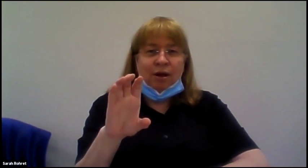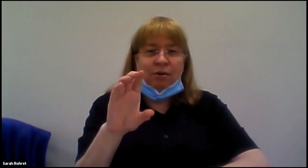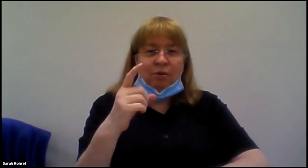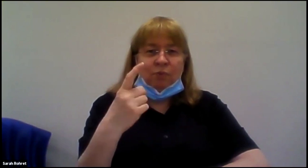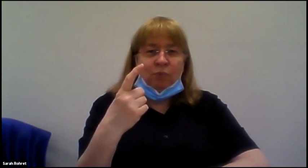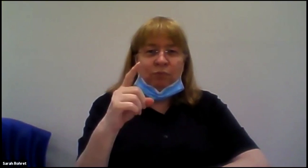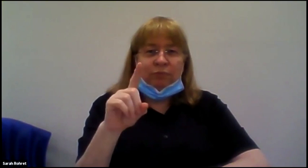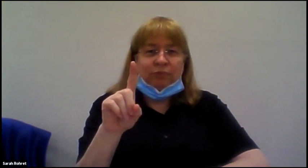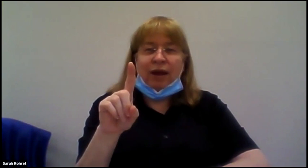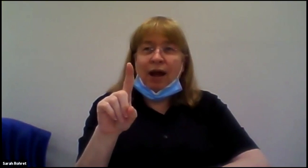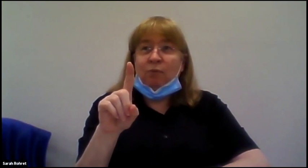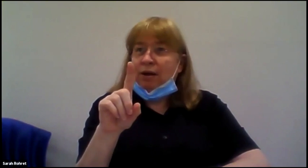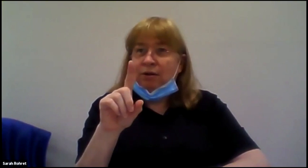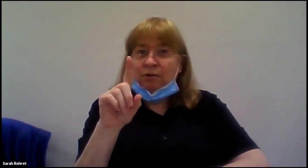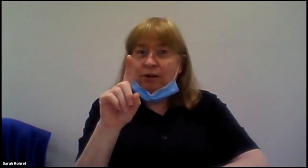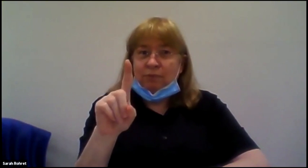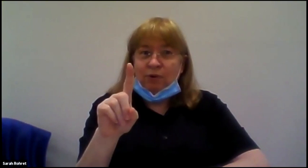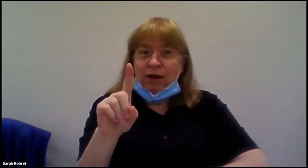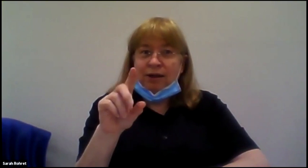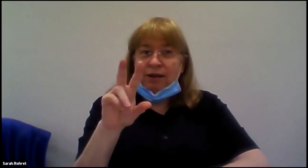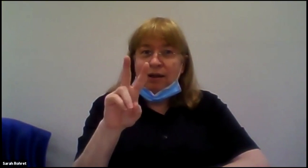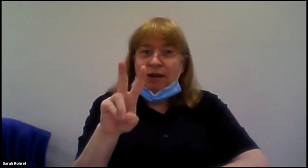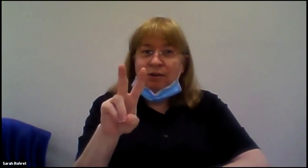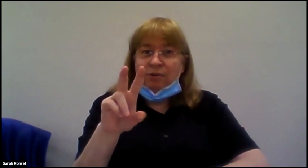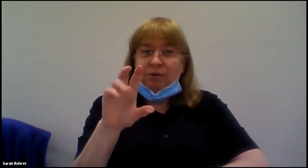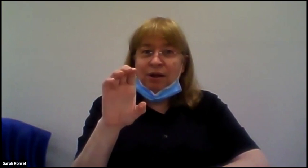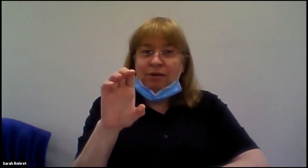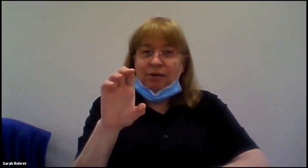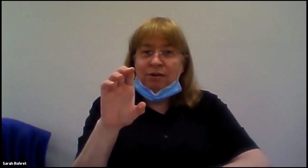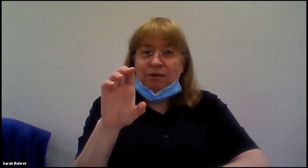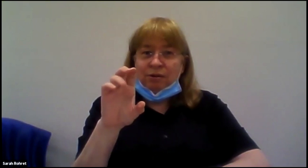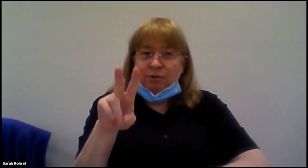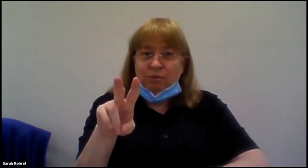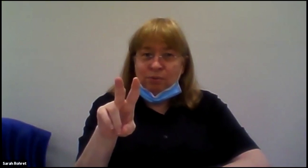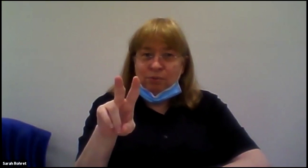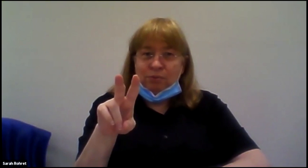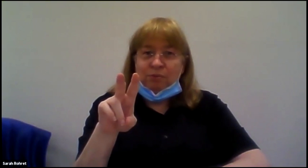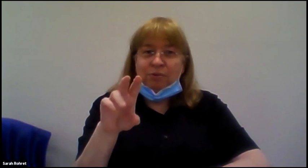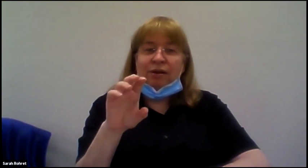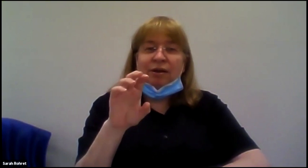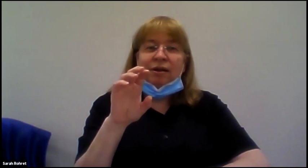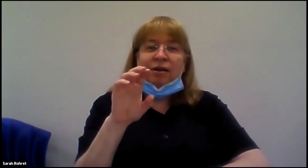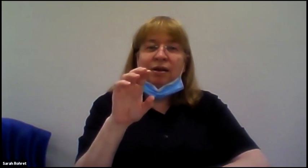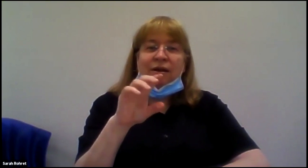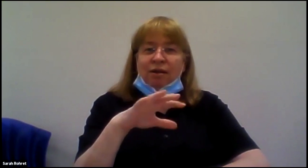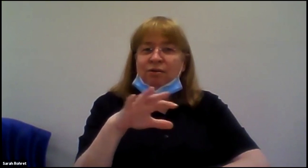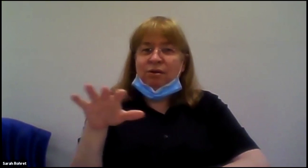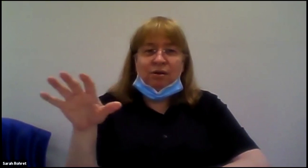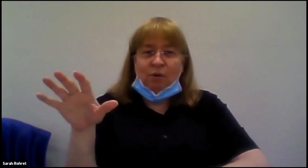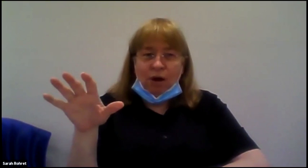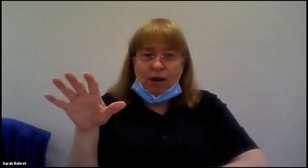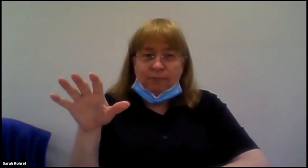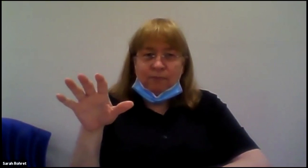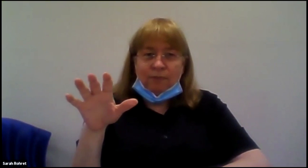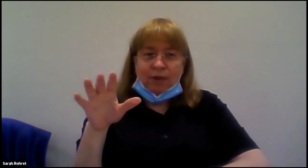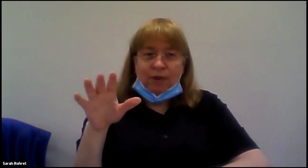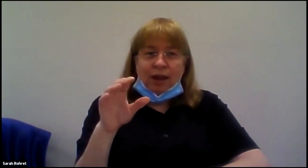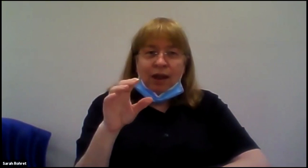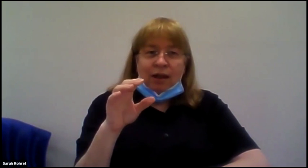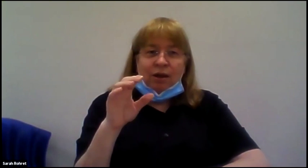200, I want to do it 1, 200, 2, and just so on. You get